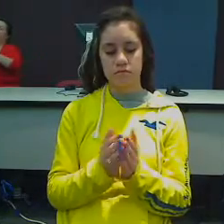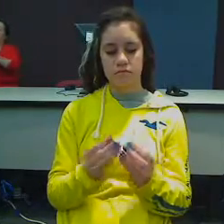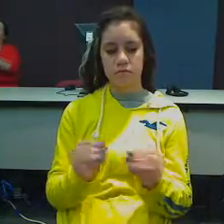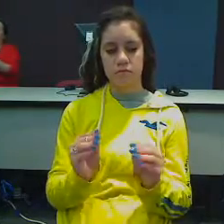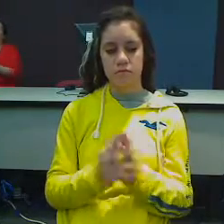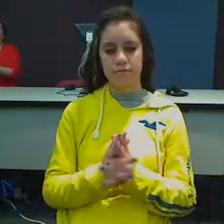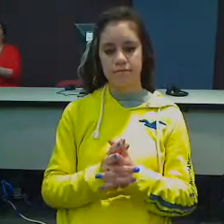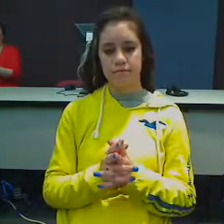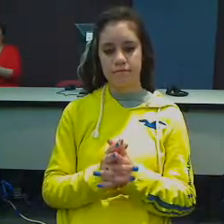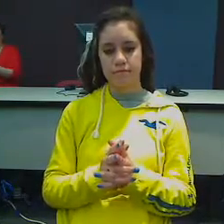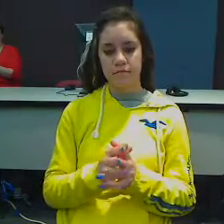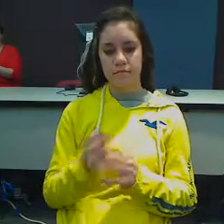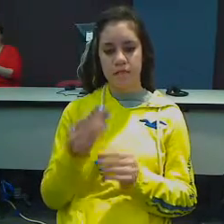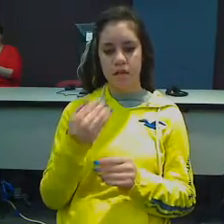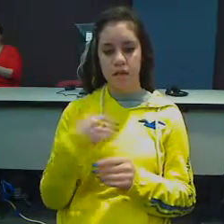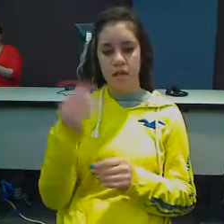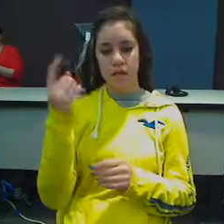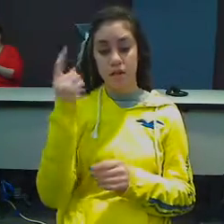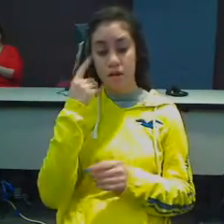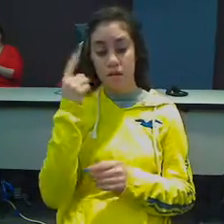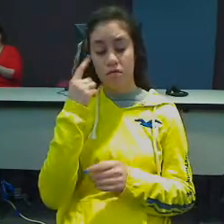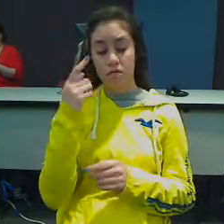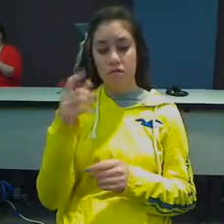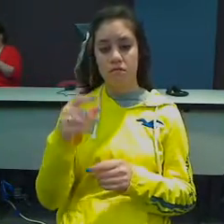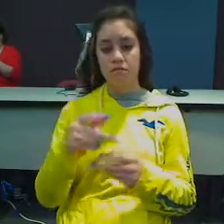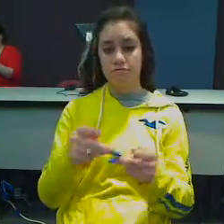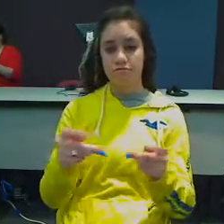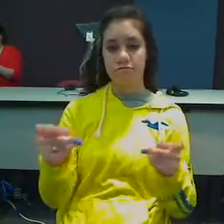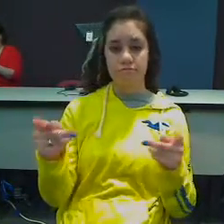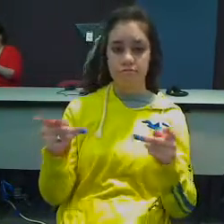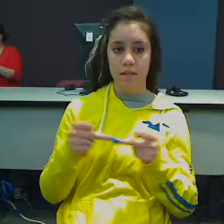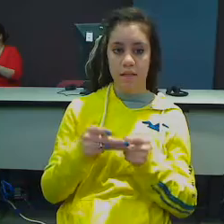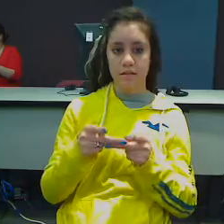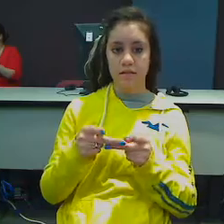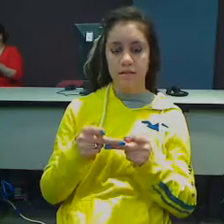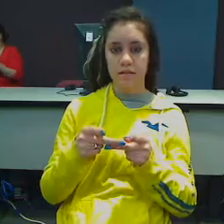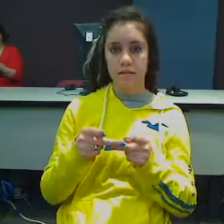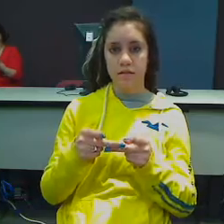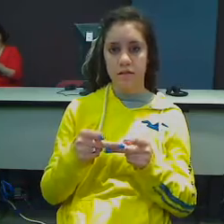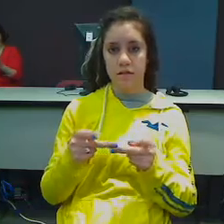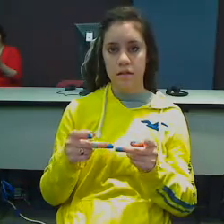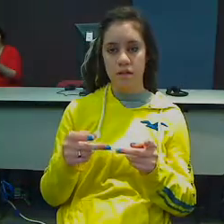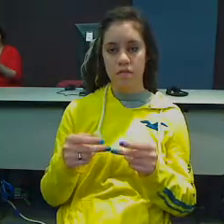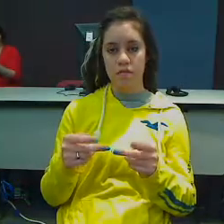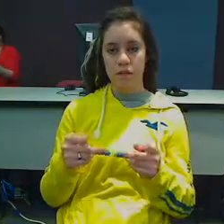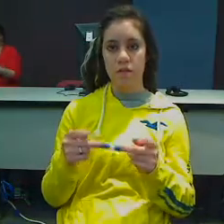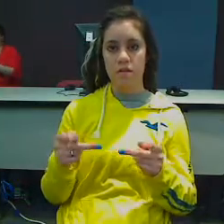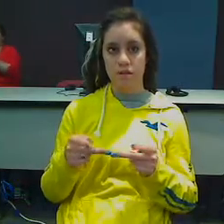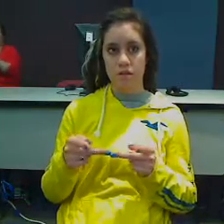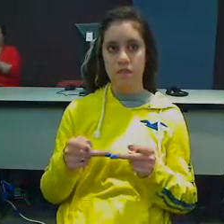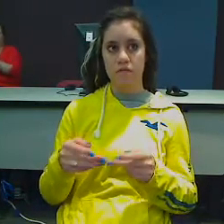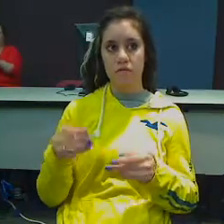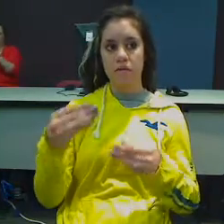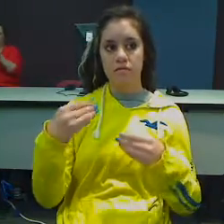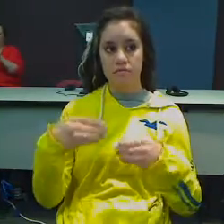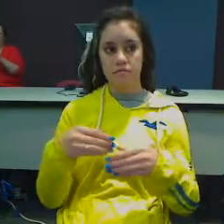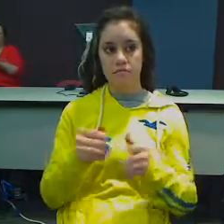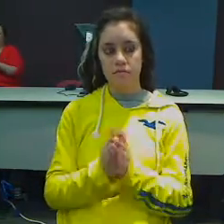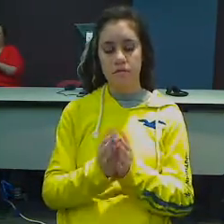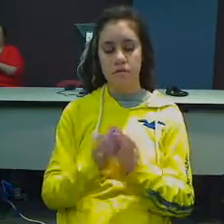to the location that they want to know. Well, we can do the same thing on the Earth, but we have to have some reference points